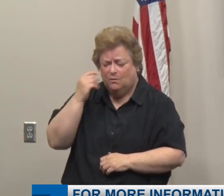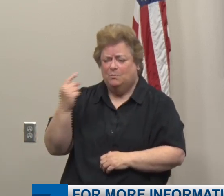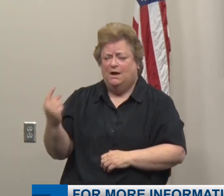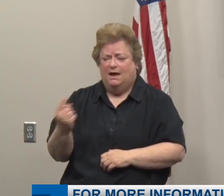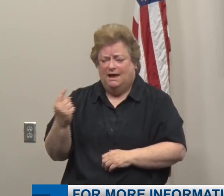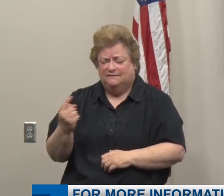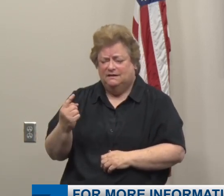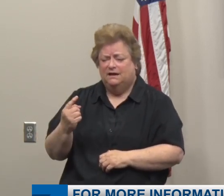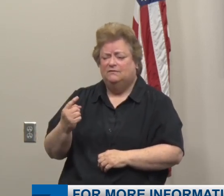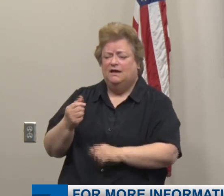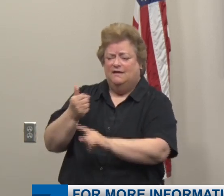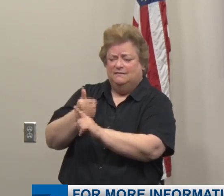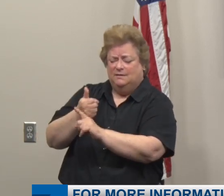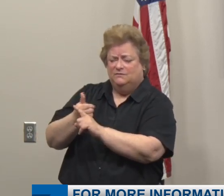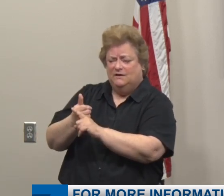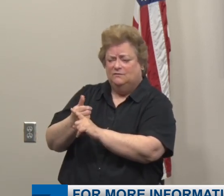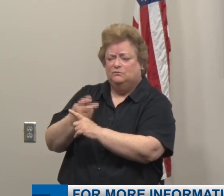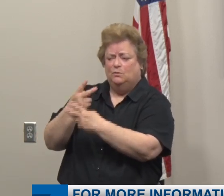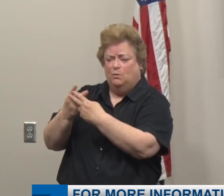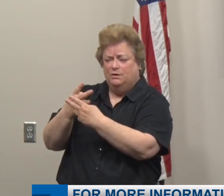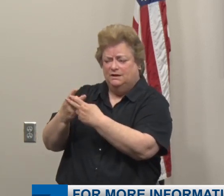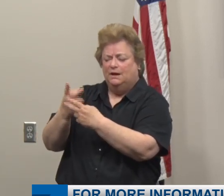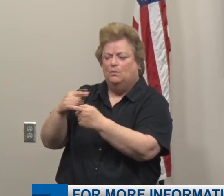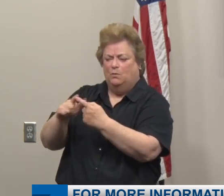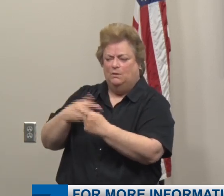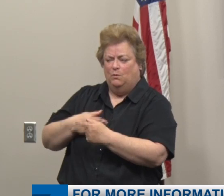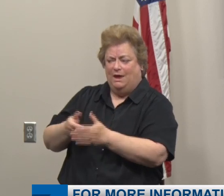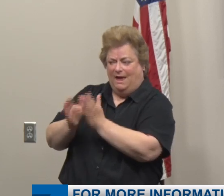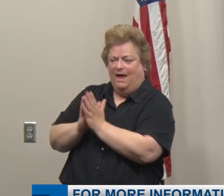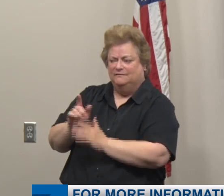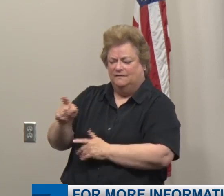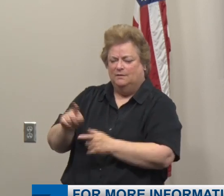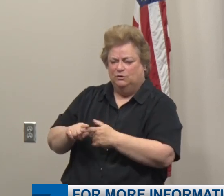self-quarantine when asked by our staff